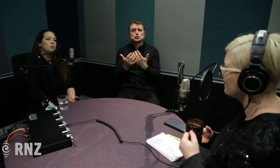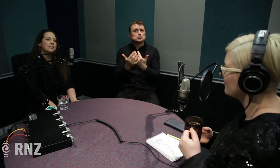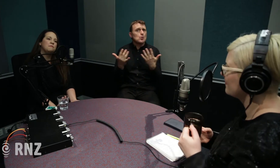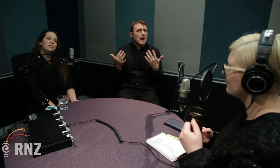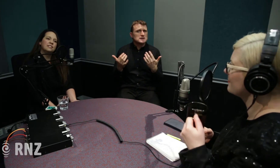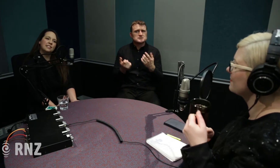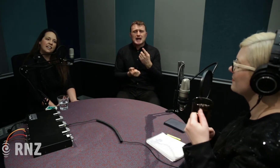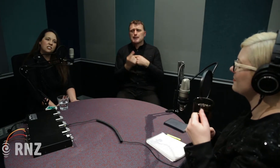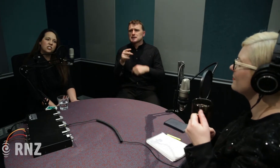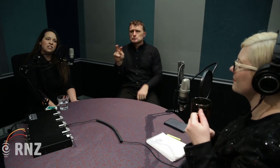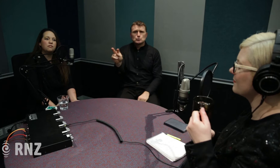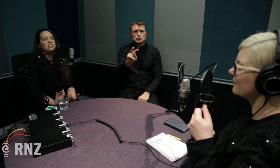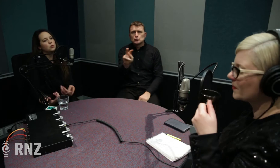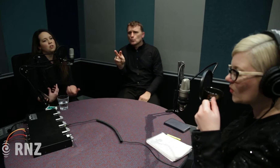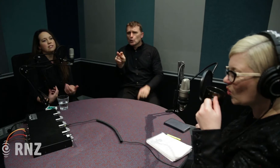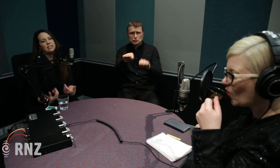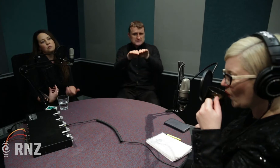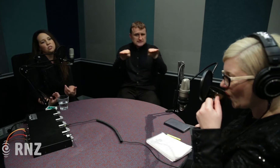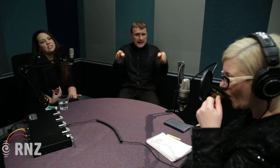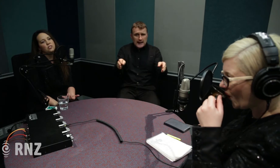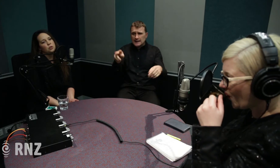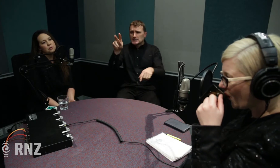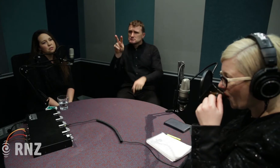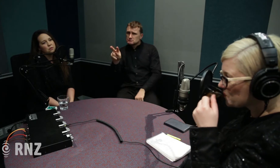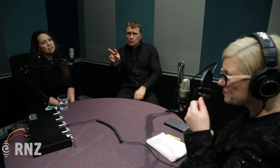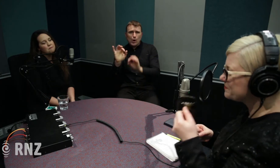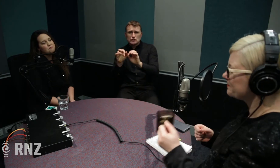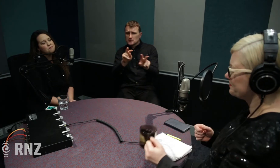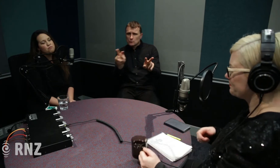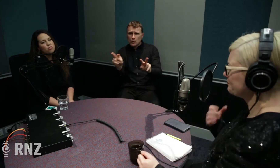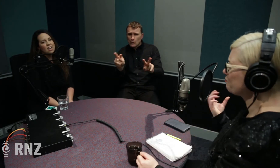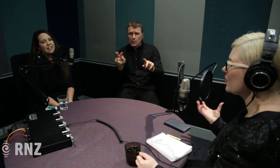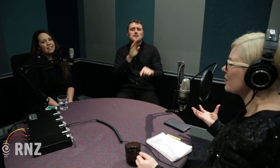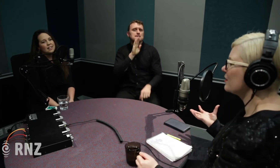miss out what's happening on the stage if they're just constantly watching the interpreters all the time.